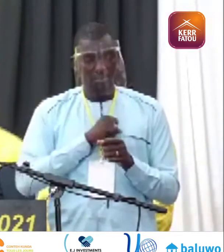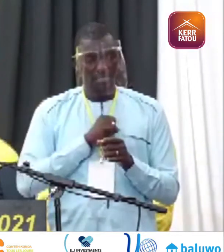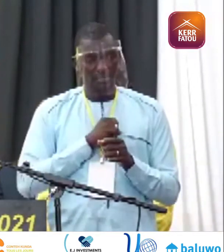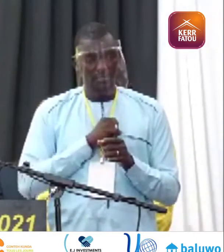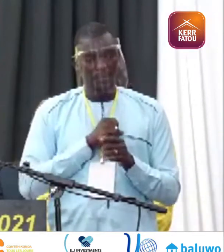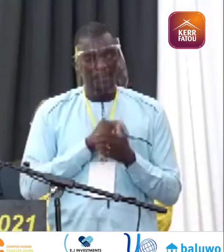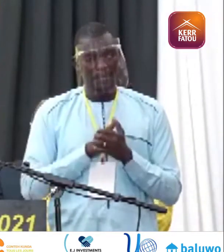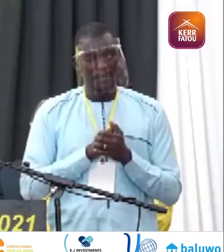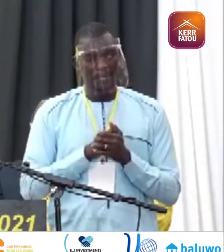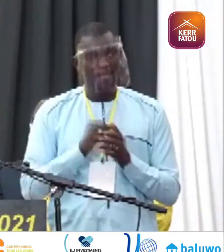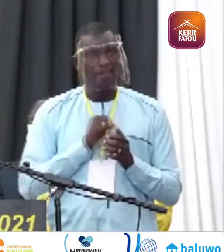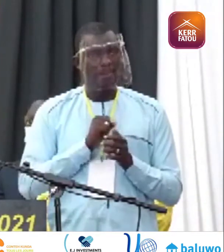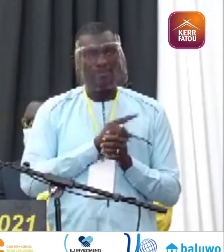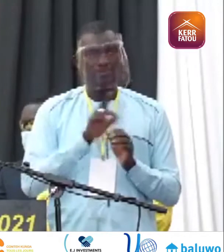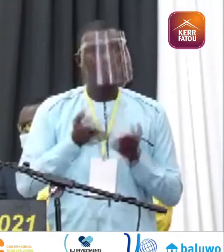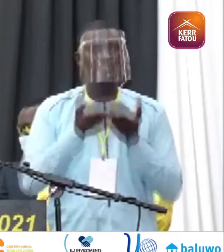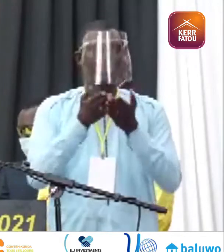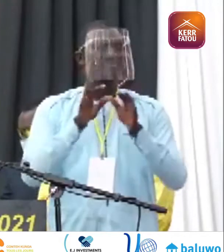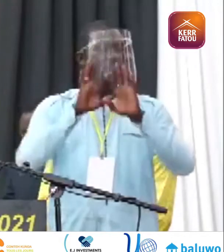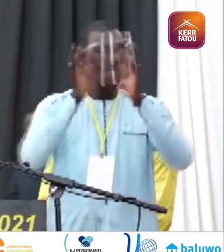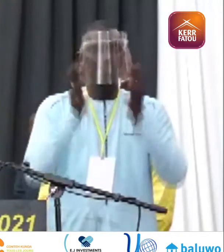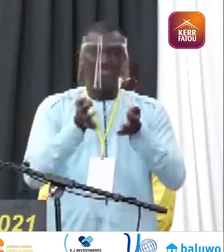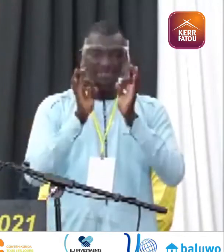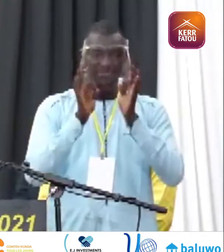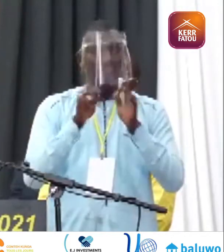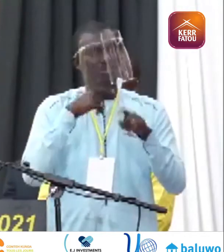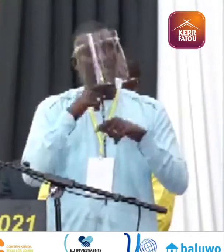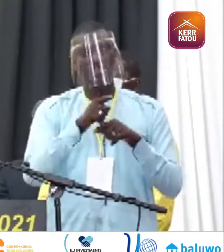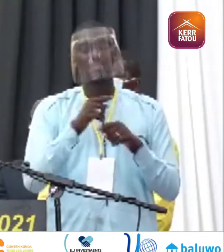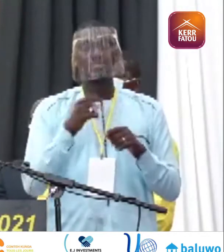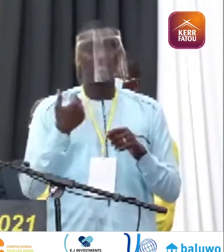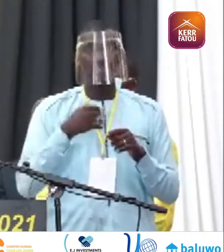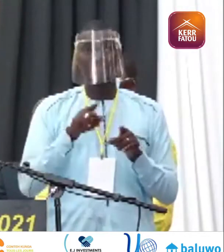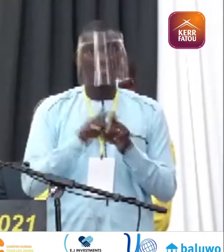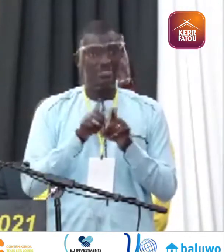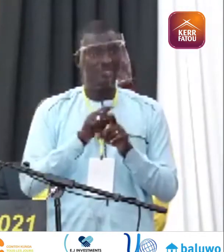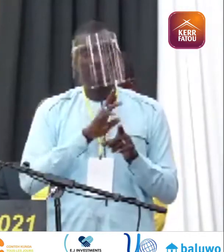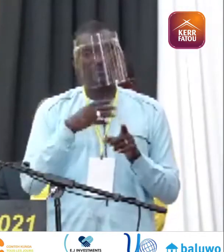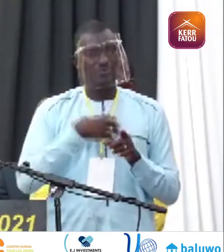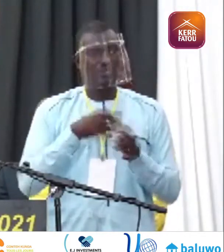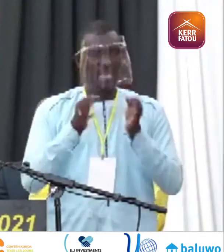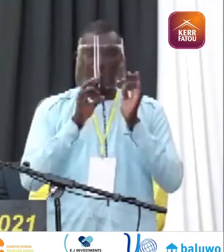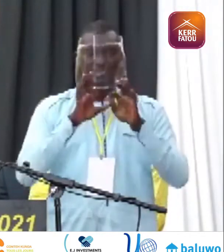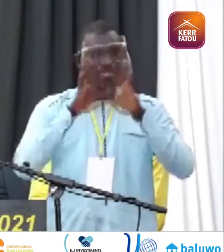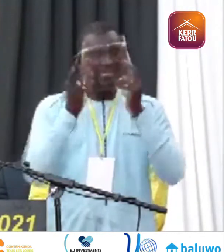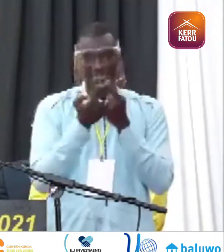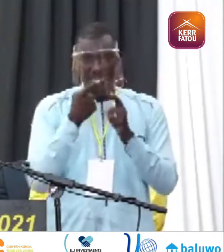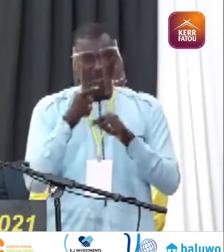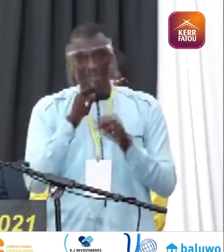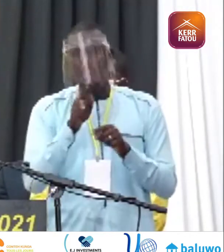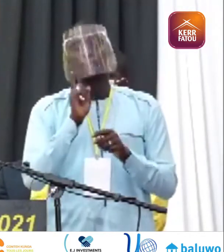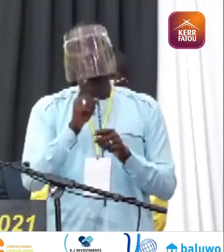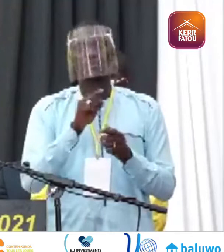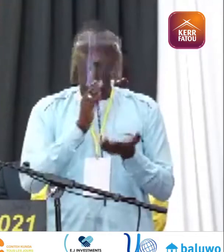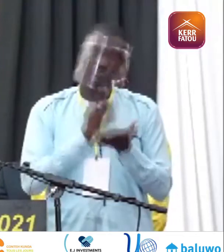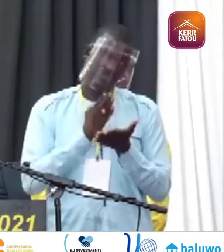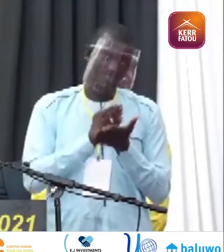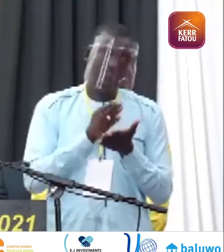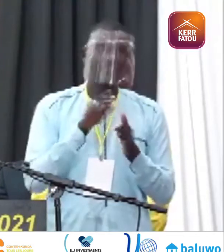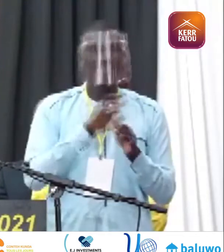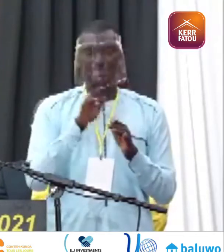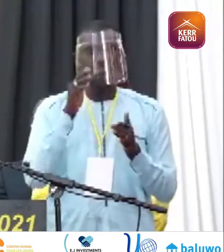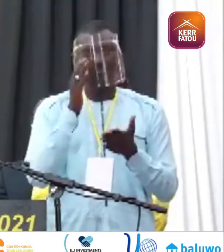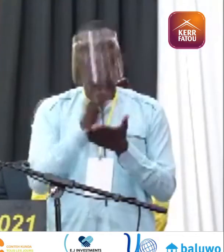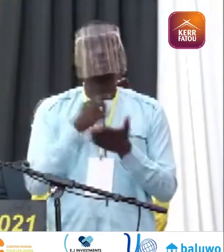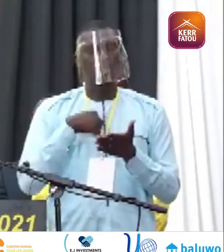I need not give you any details of that. In fact, attempting to give any details of it would really be doing